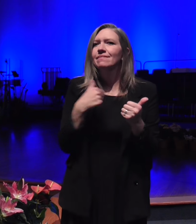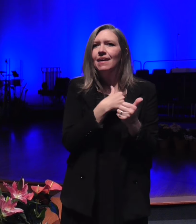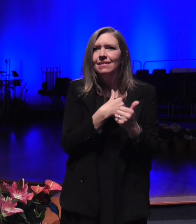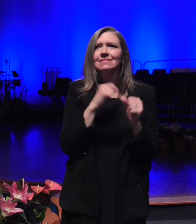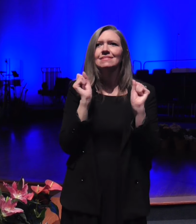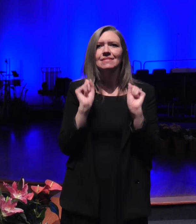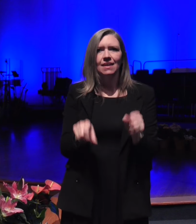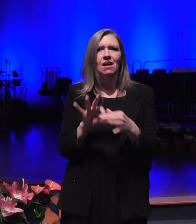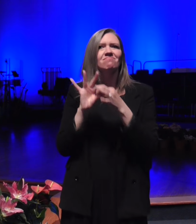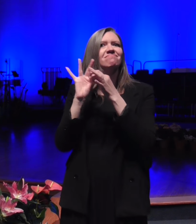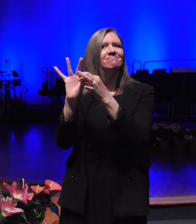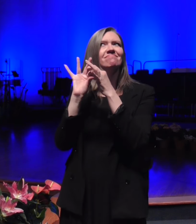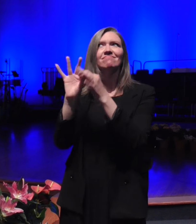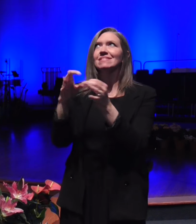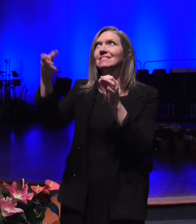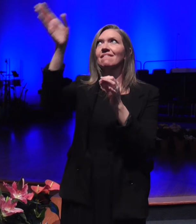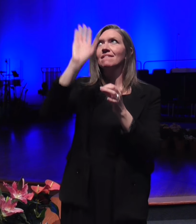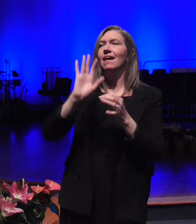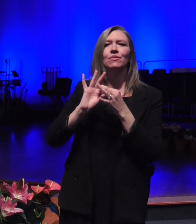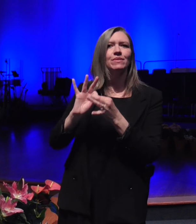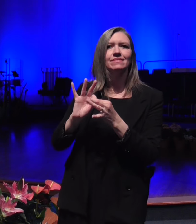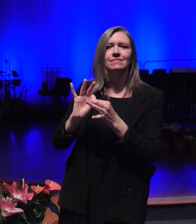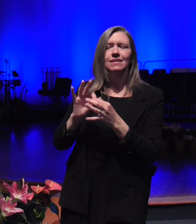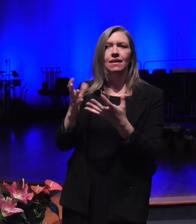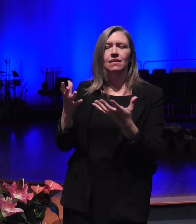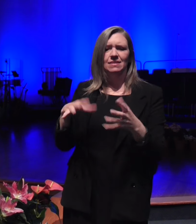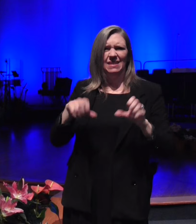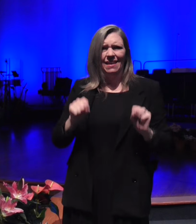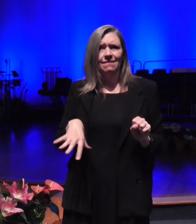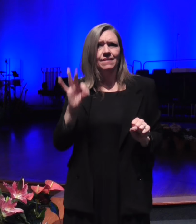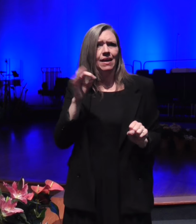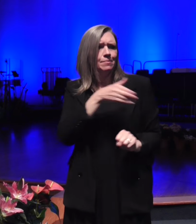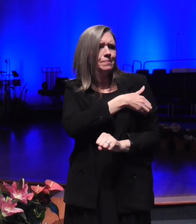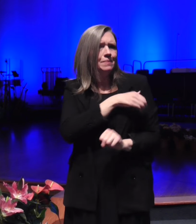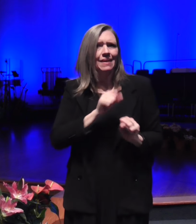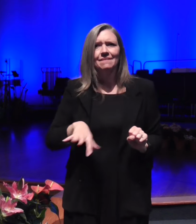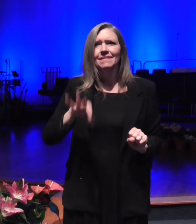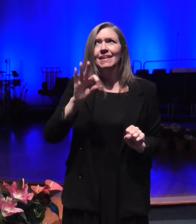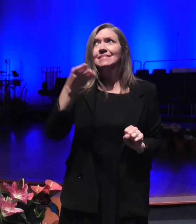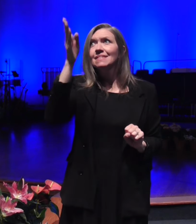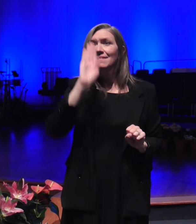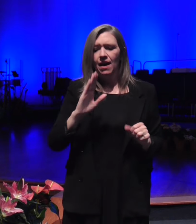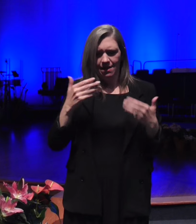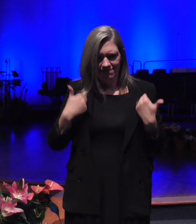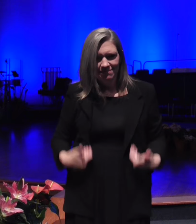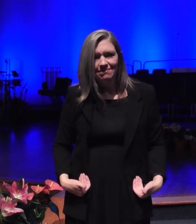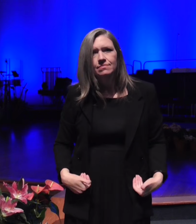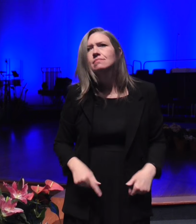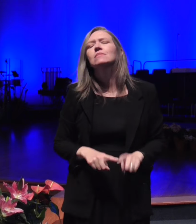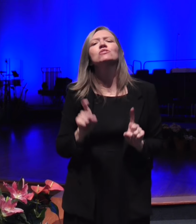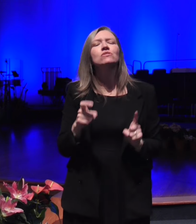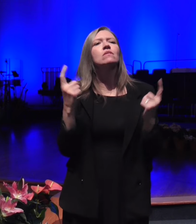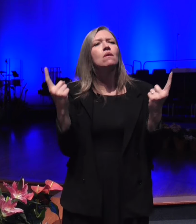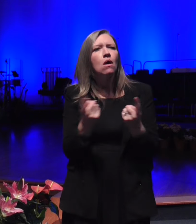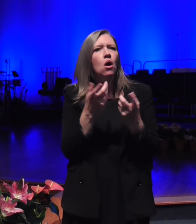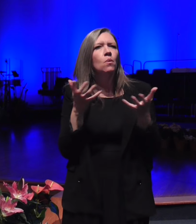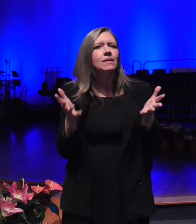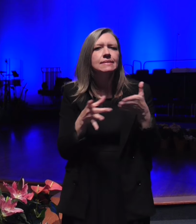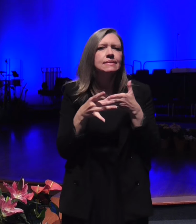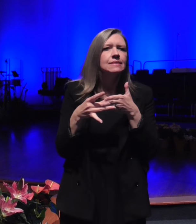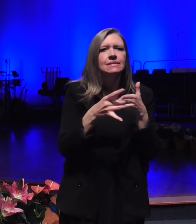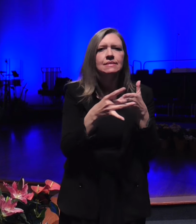our relationship with the divine within us, and then we can find it anywhere. But it always should be pointing you right